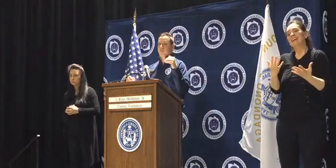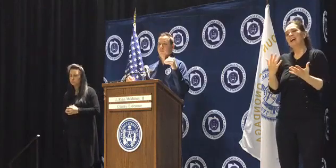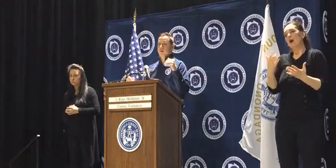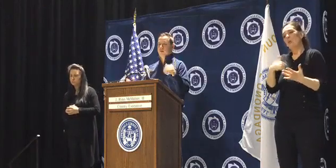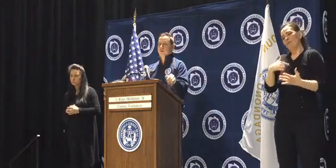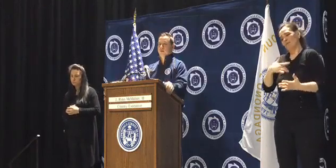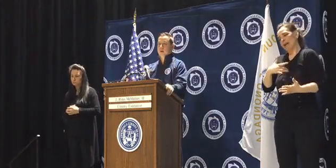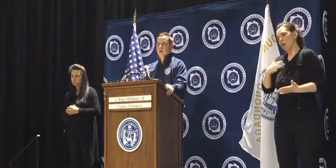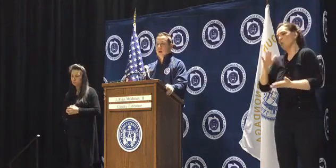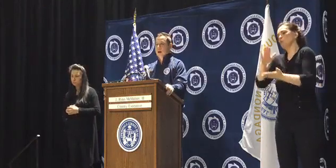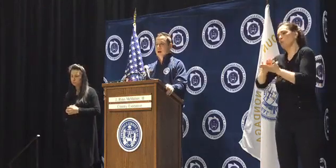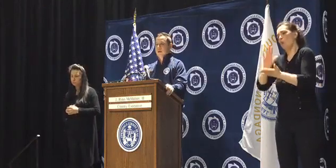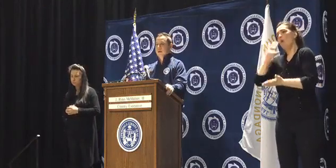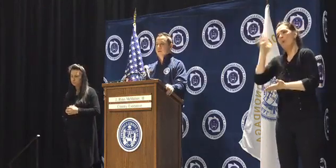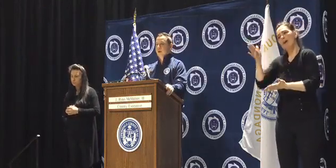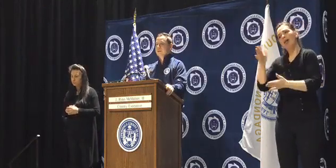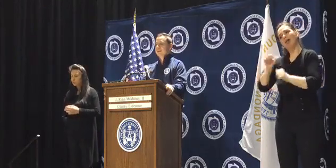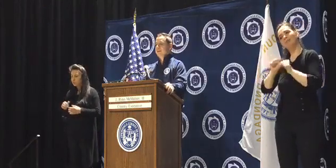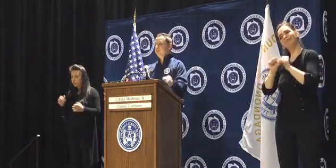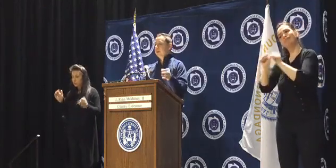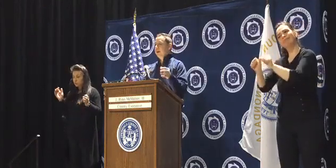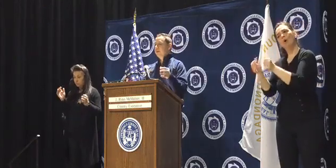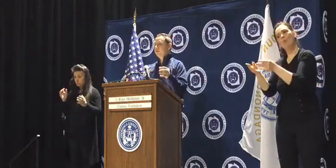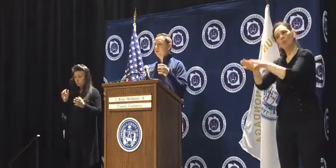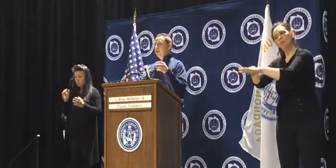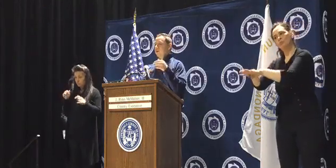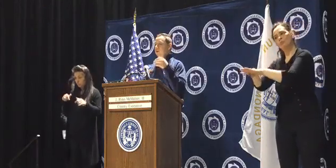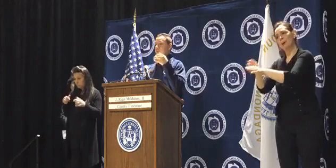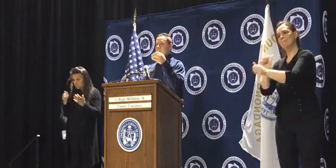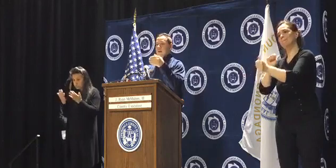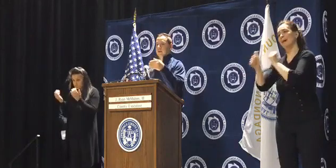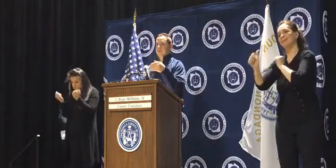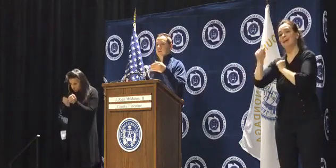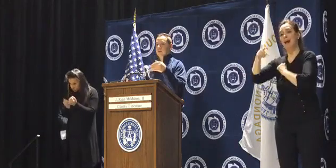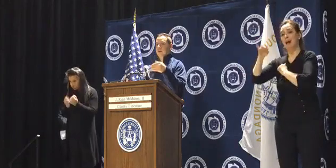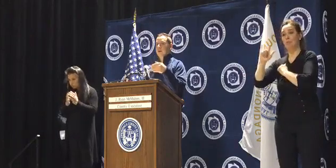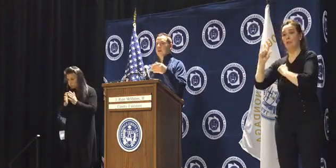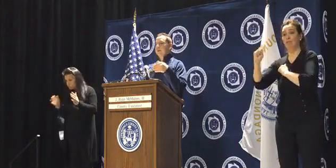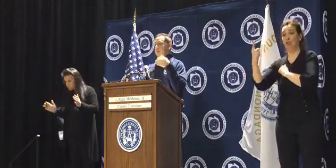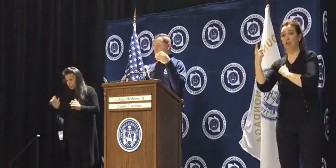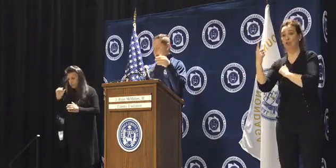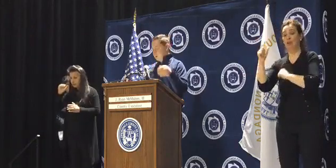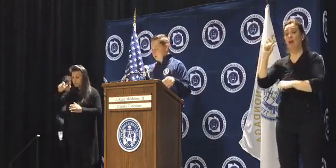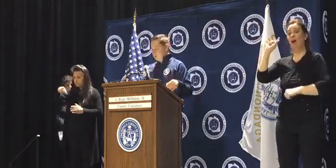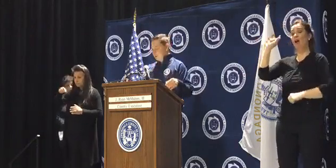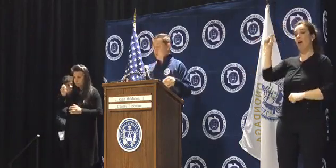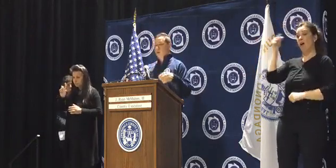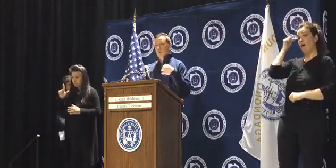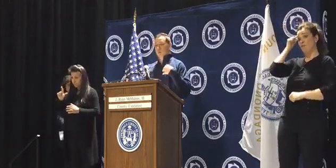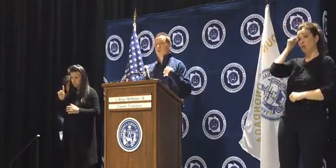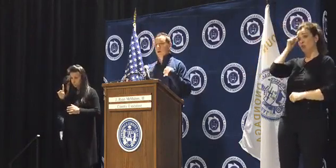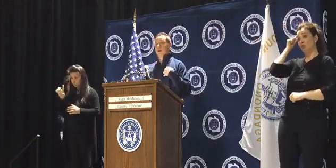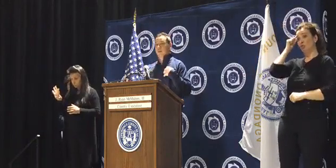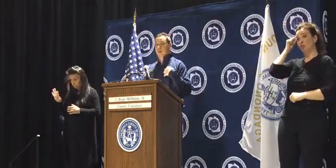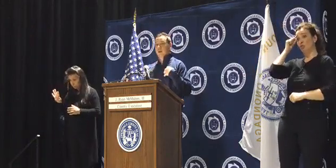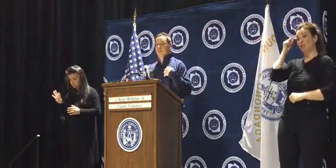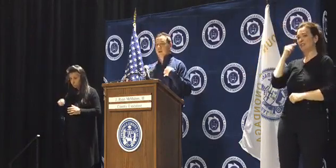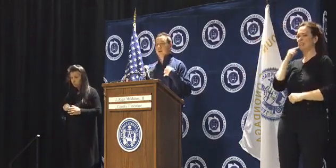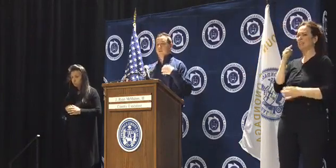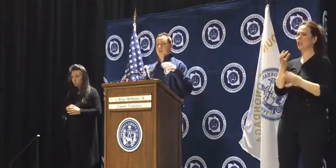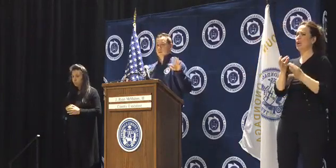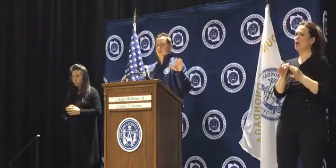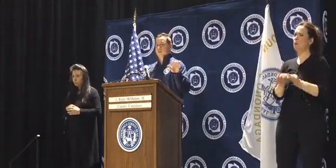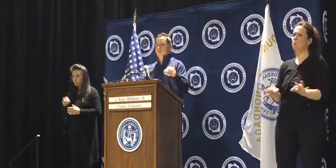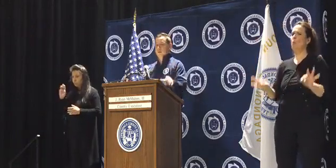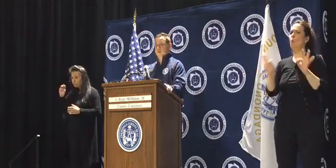said April 1st. He wants to see plans as far as learning continuity, daycare continuity. We took care of the daycare